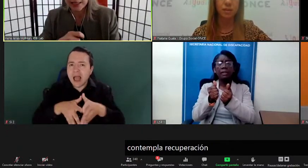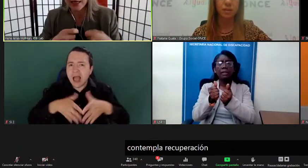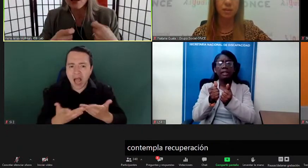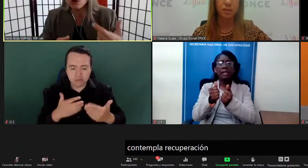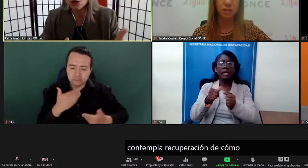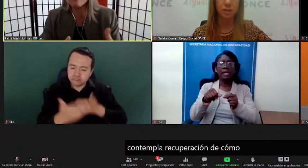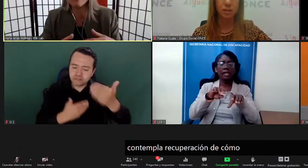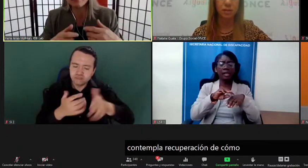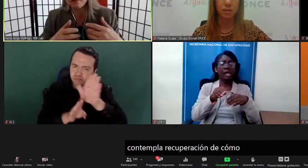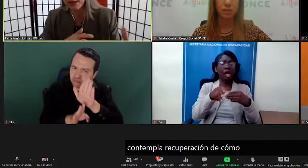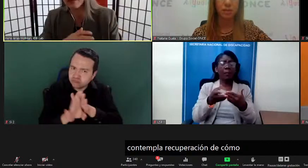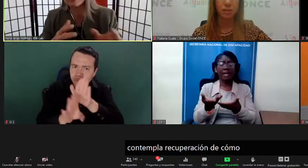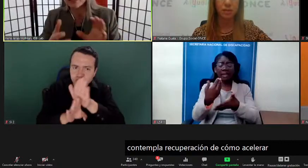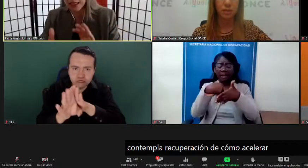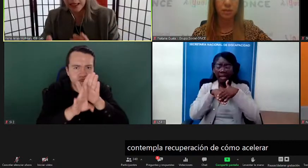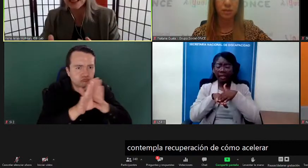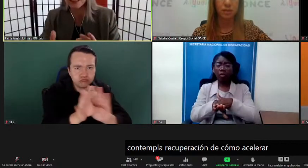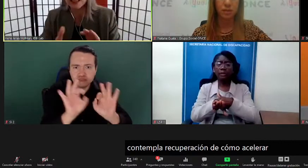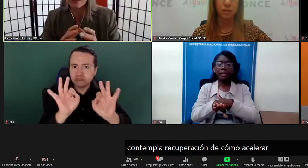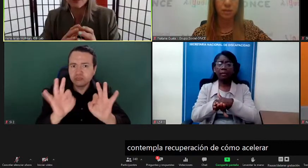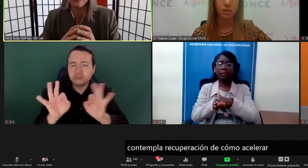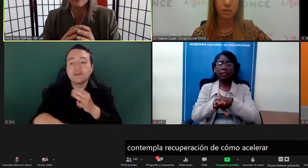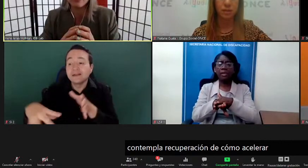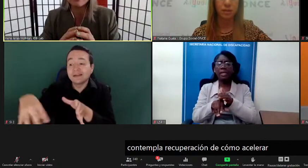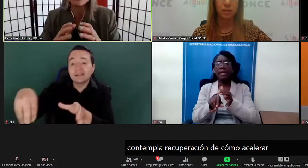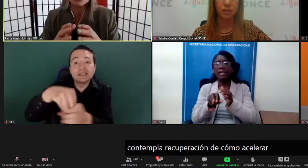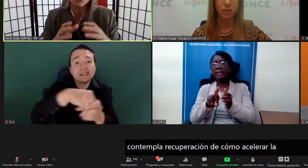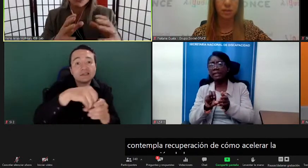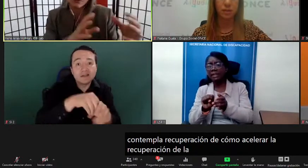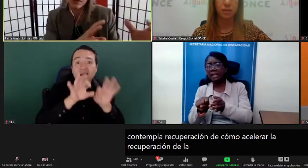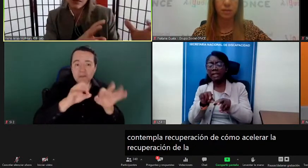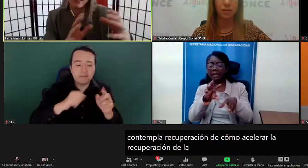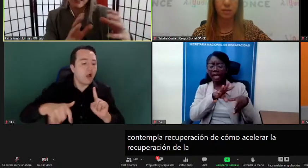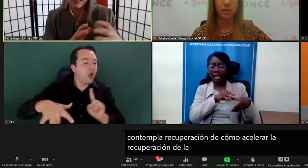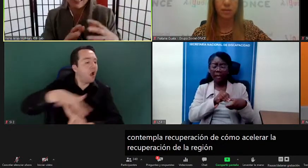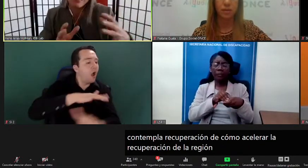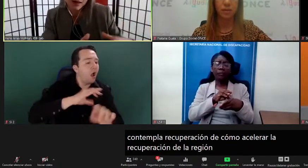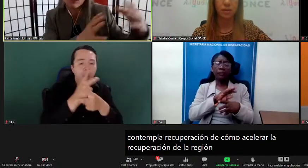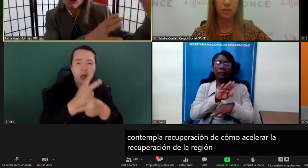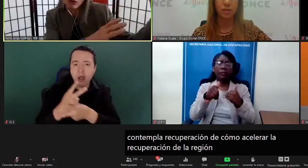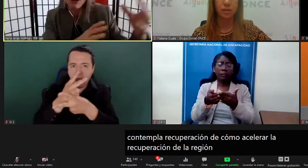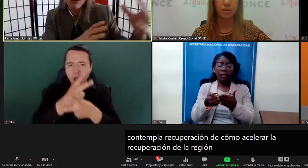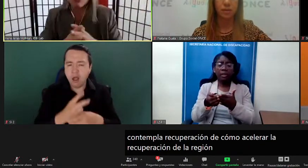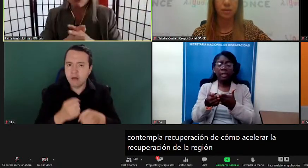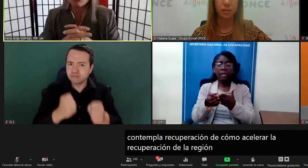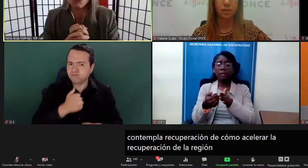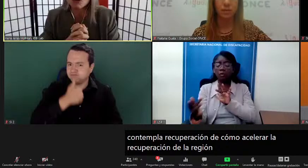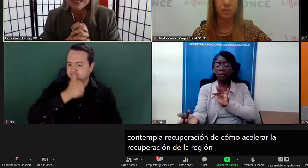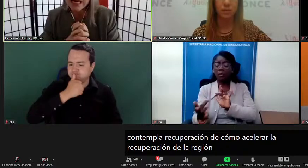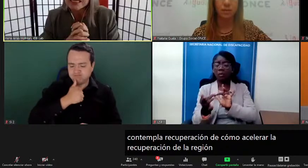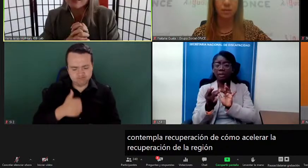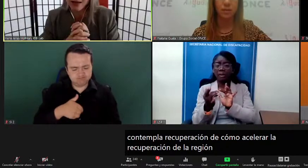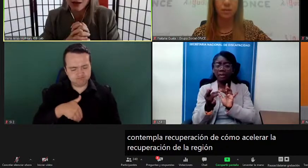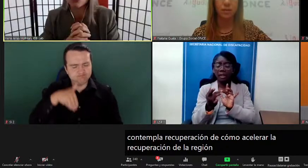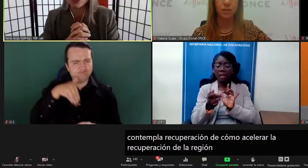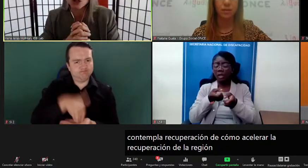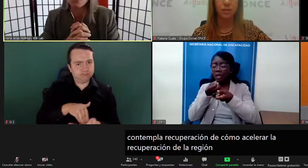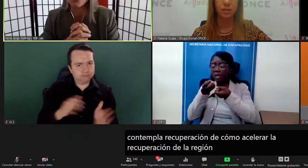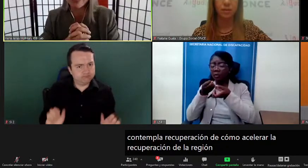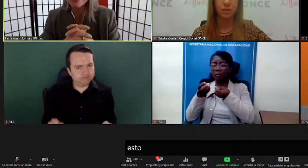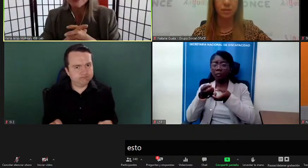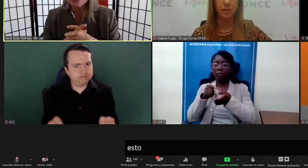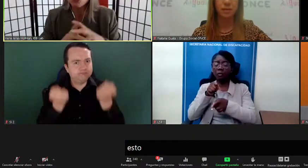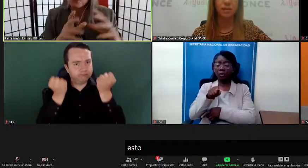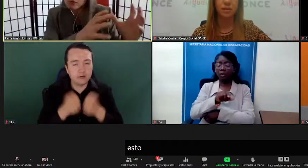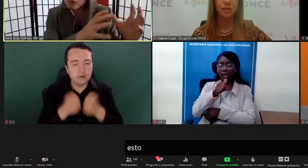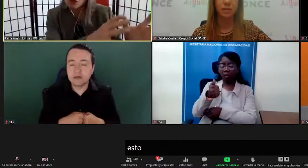so to see how to have a green resilient inclusion and this